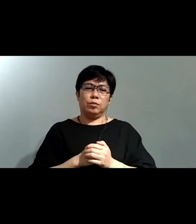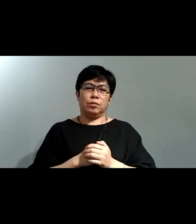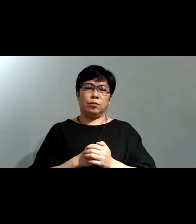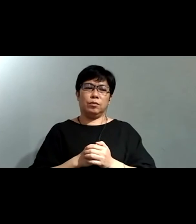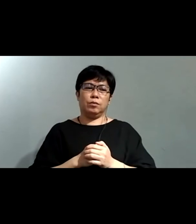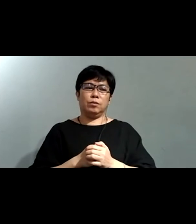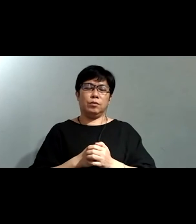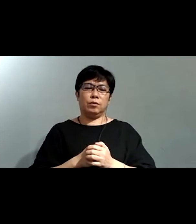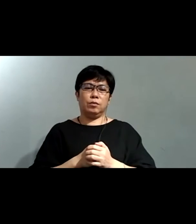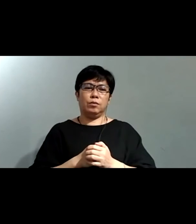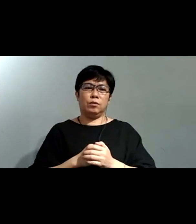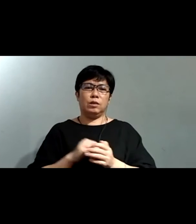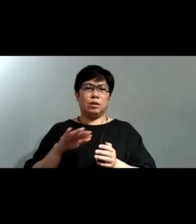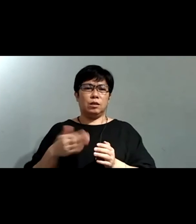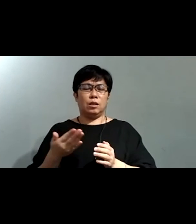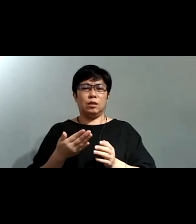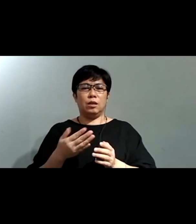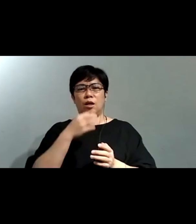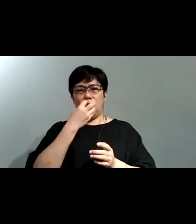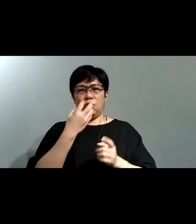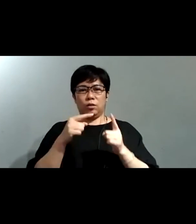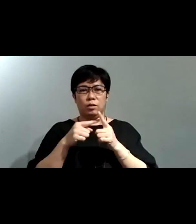facing. And